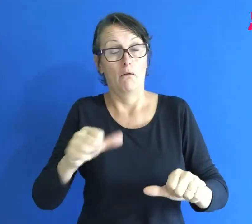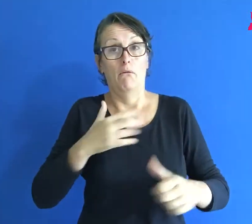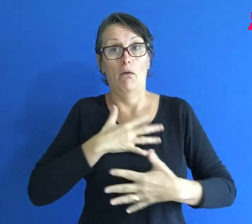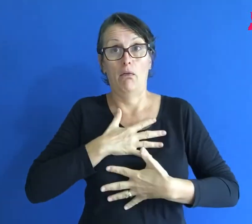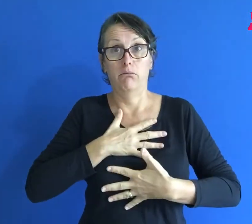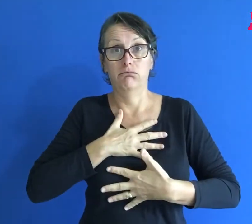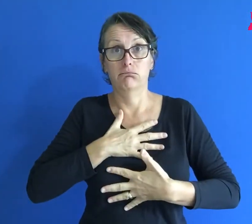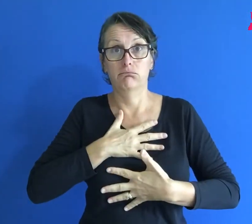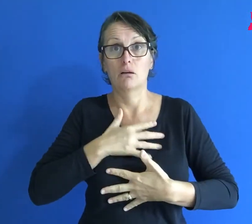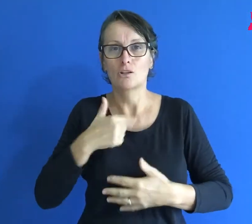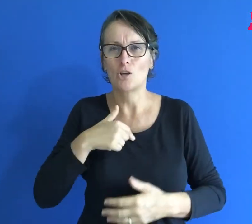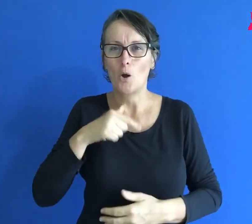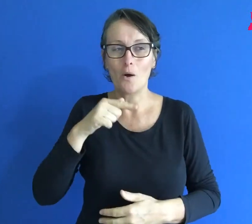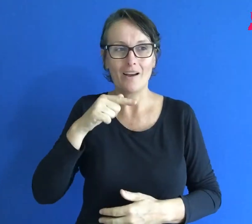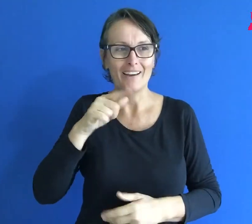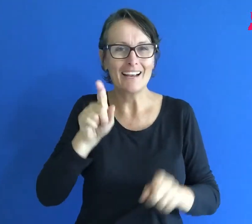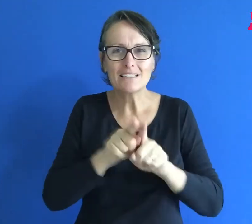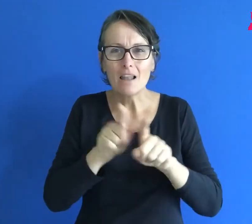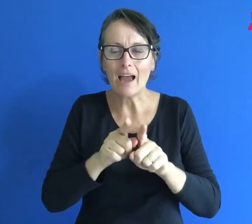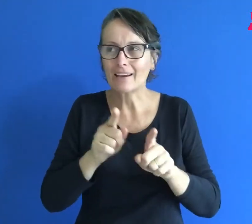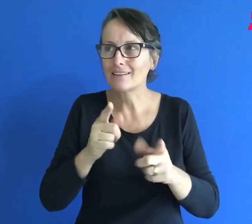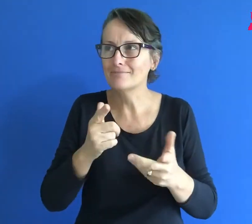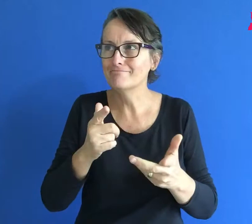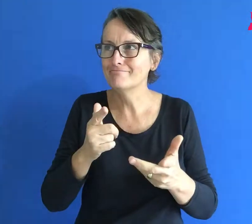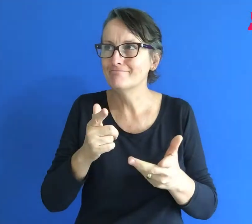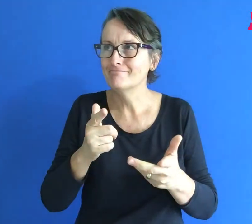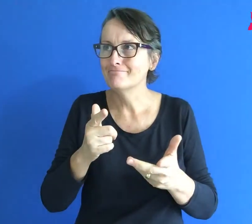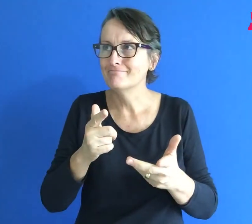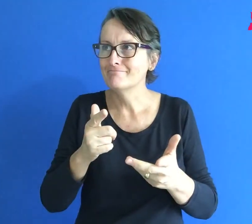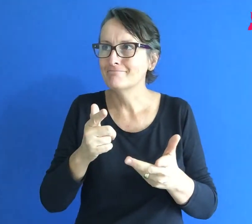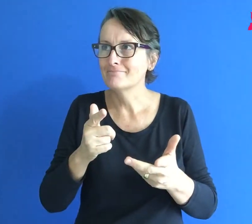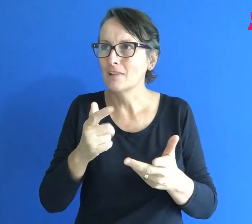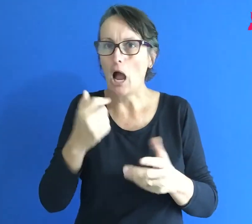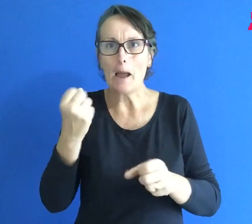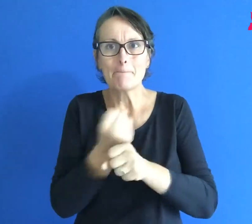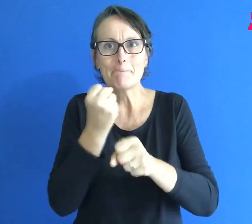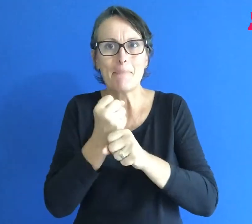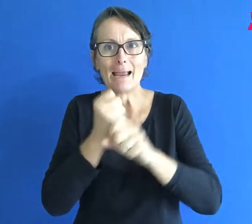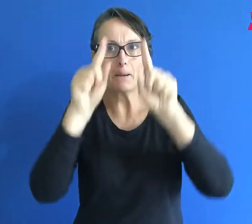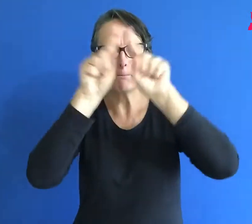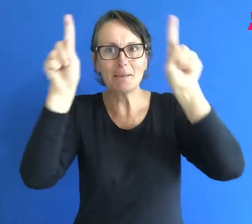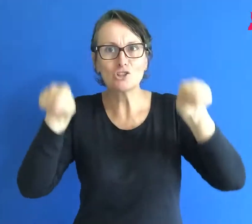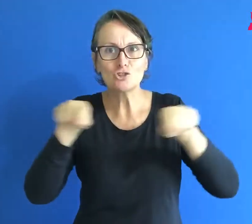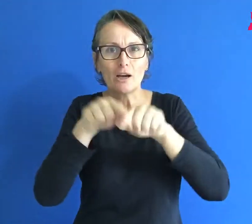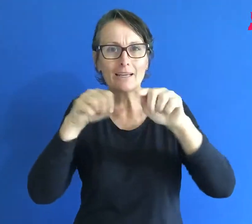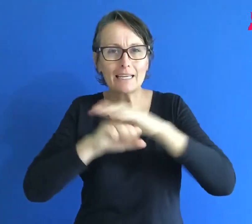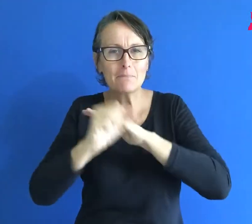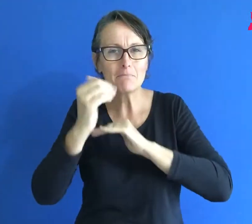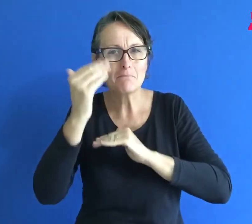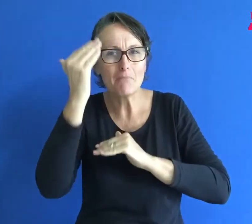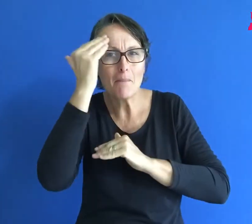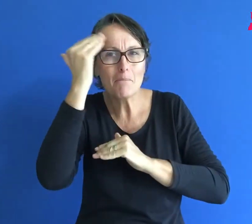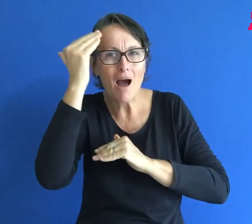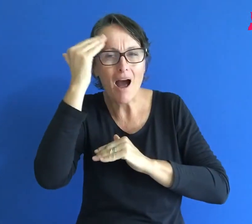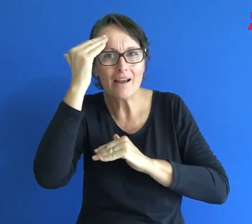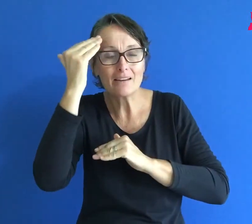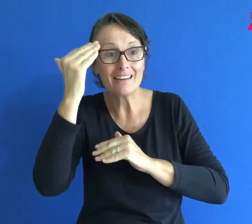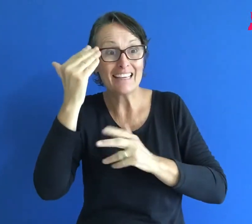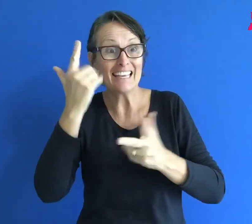the actual people I saw, but I can still remember quite clearly the made-up images I built of what we would have seen in the bath